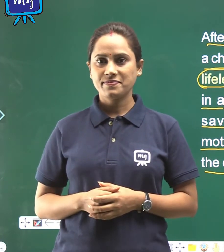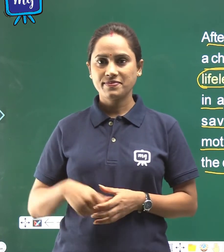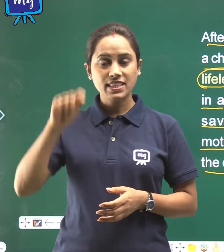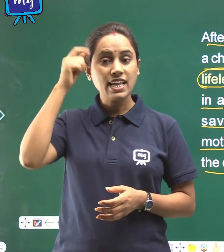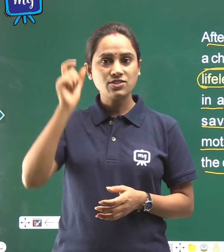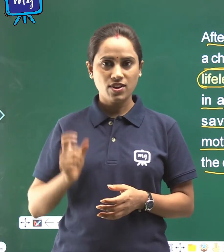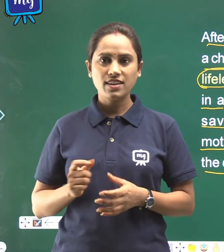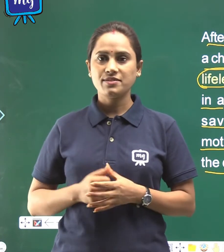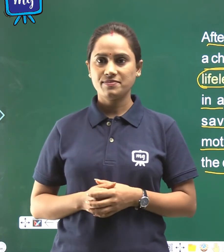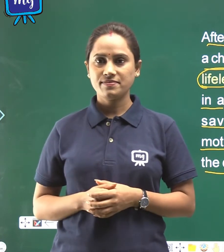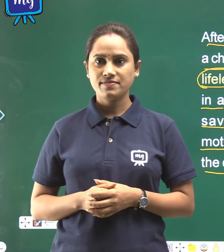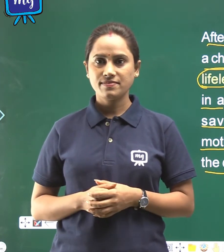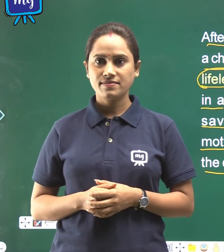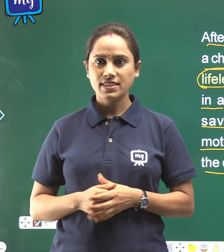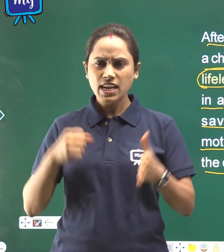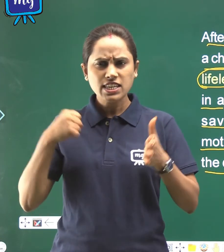struggle,